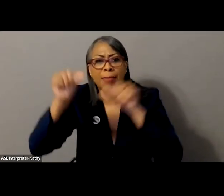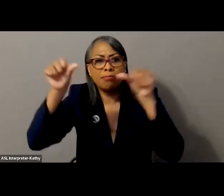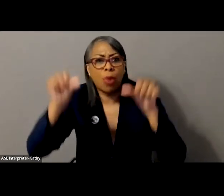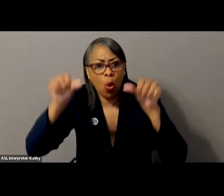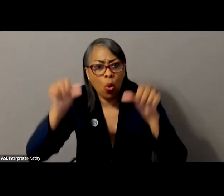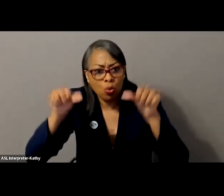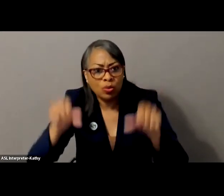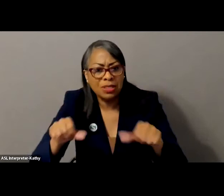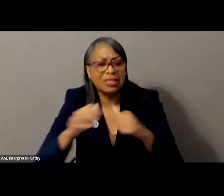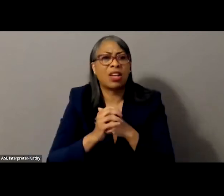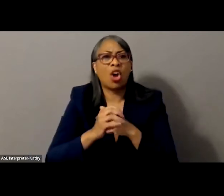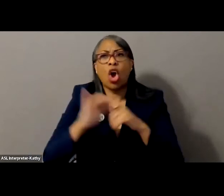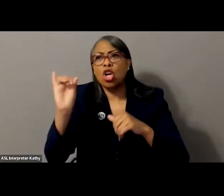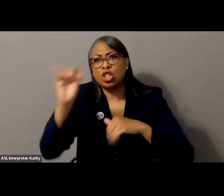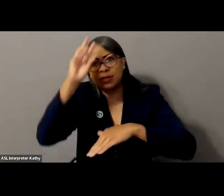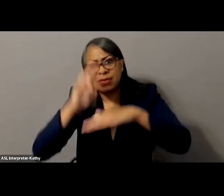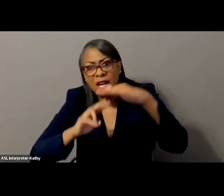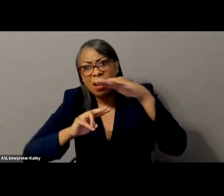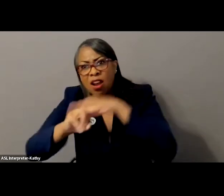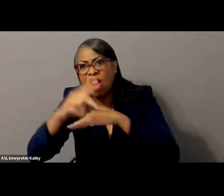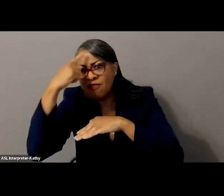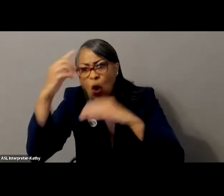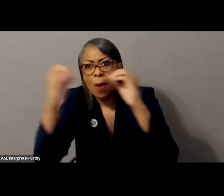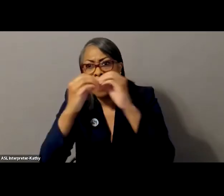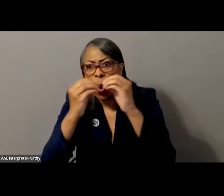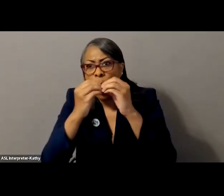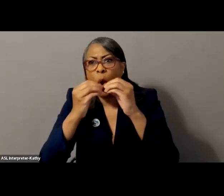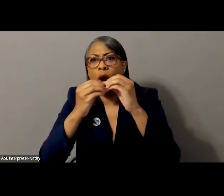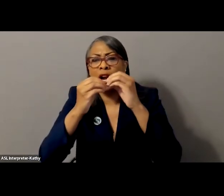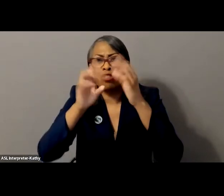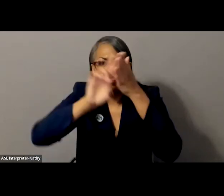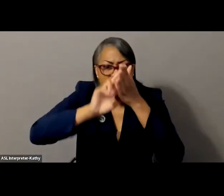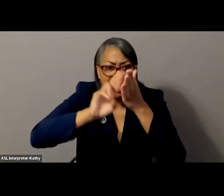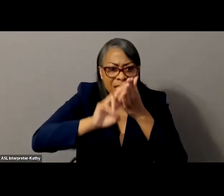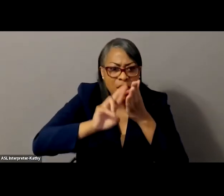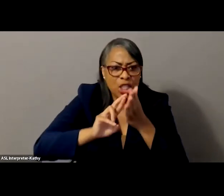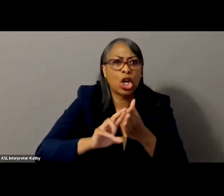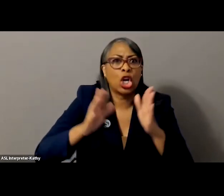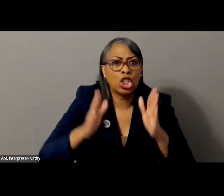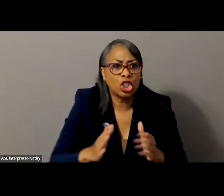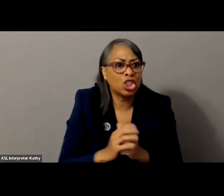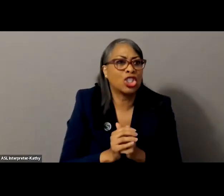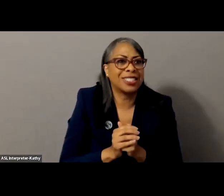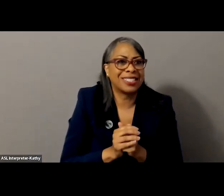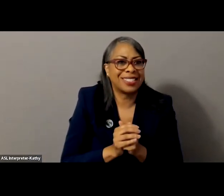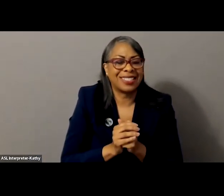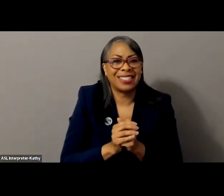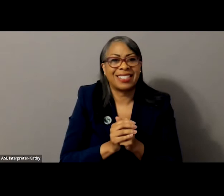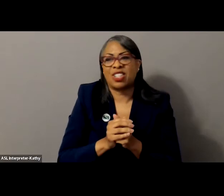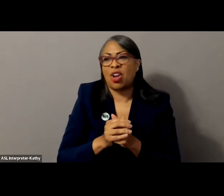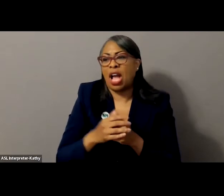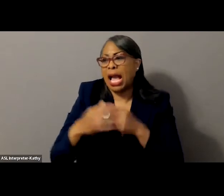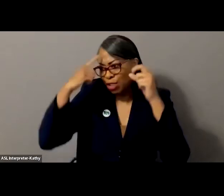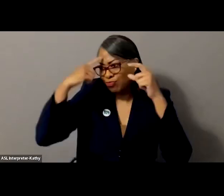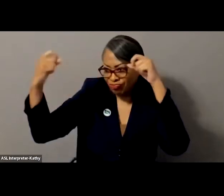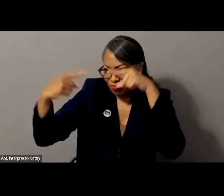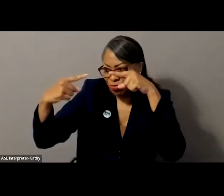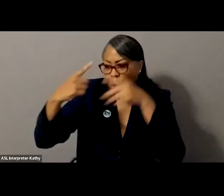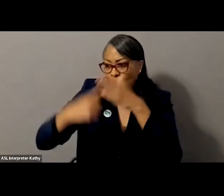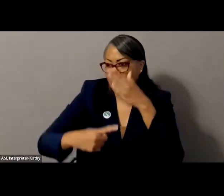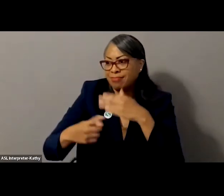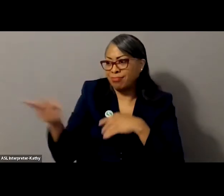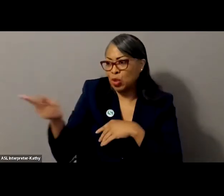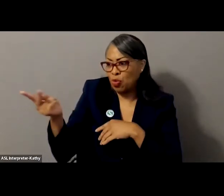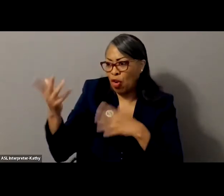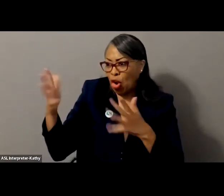simplifying processes for greater data access for more researchers. All stuff that both Sam and Larry have already said. So again, the evidence just is going to